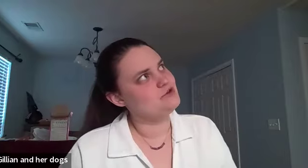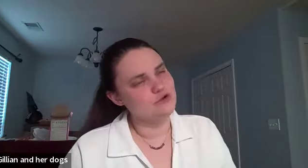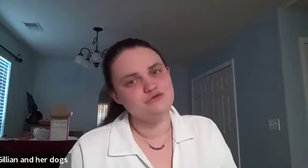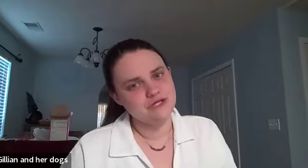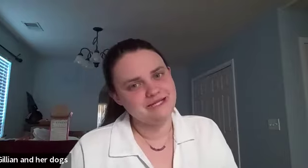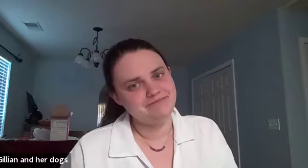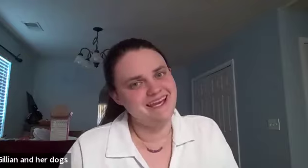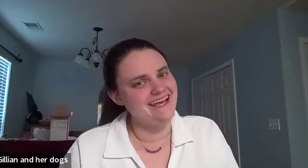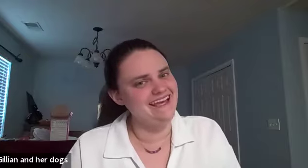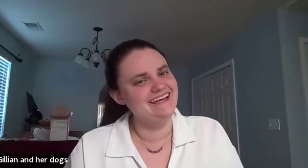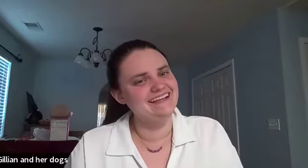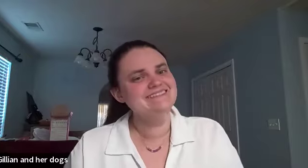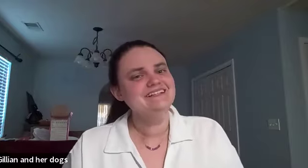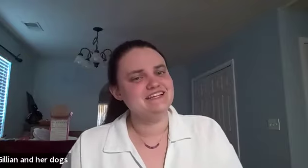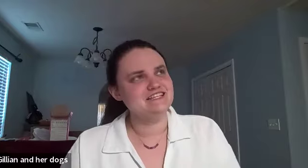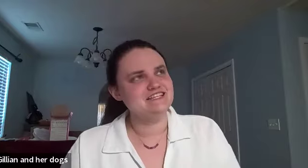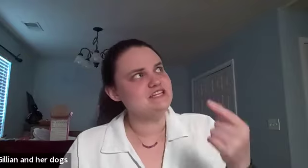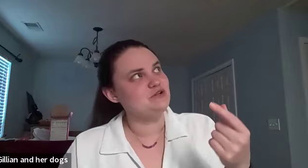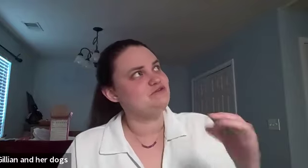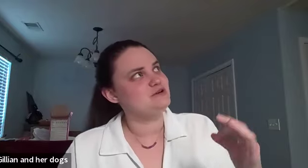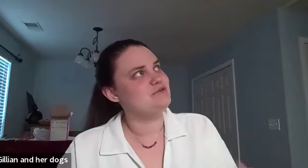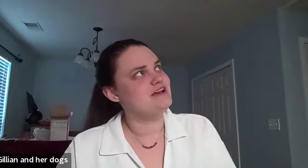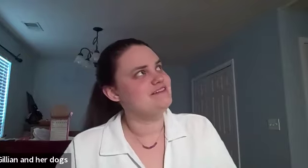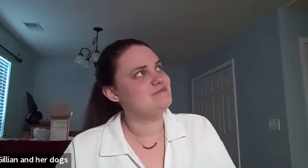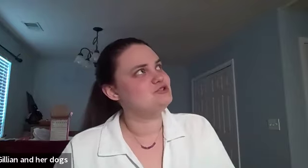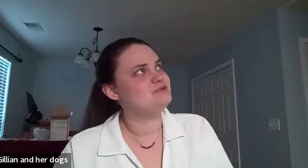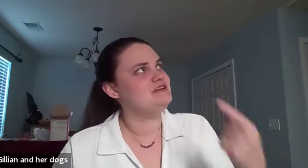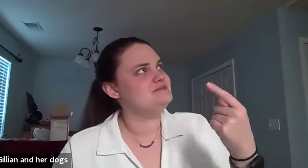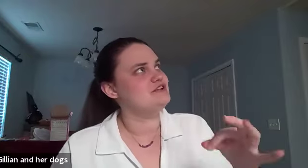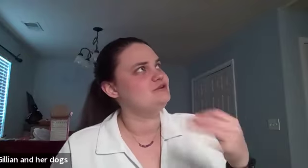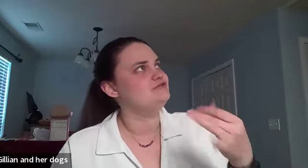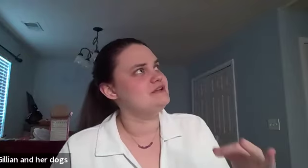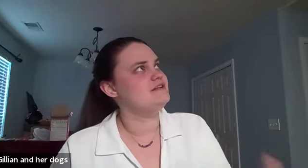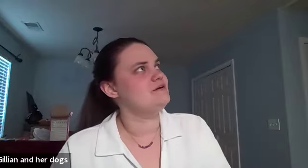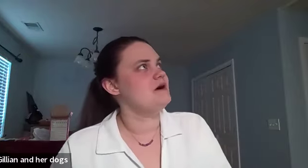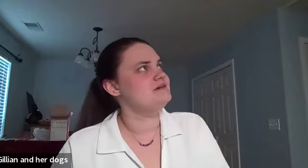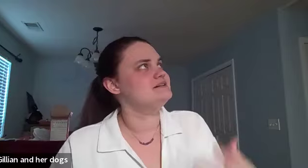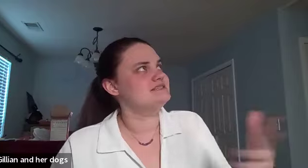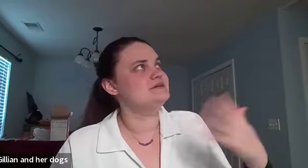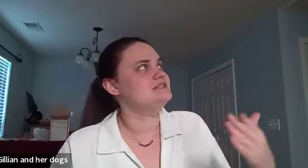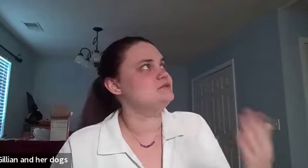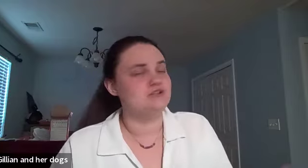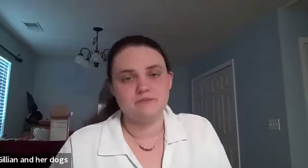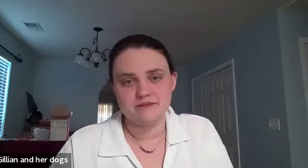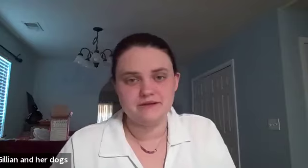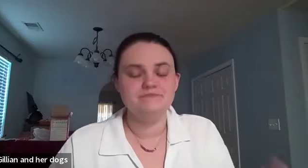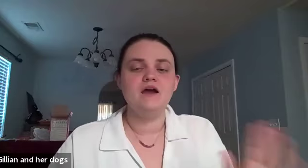with gluten-free, because then you're saying gluten-free bread. I'm sure when you keep saying gluten-free, they're like, well, why is this big deal when you're talking about the bread?